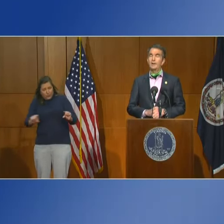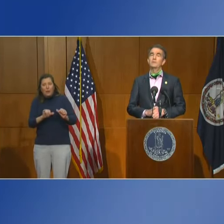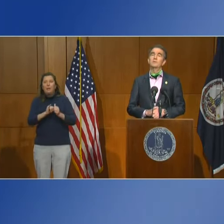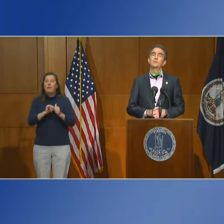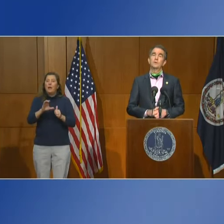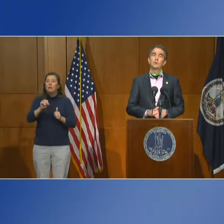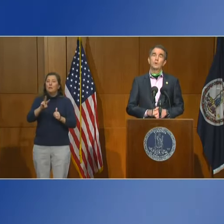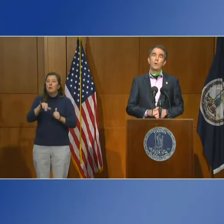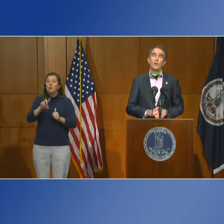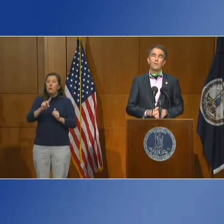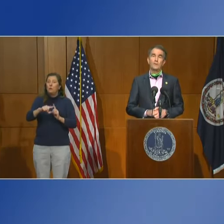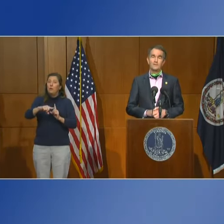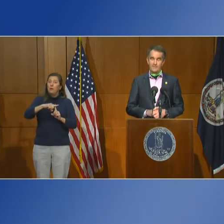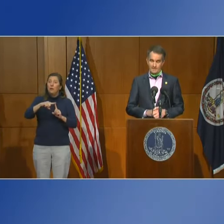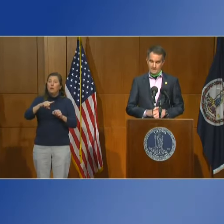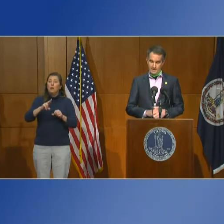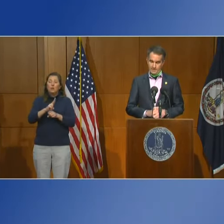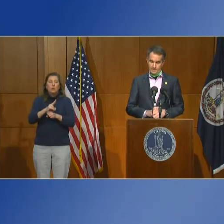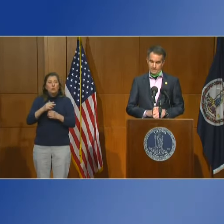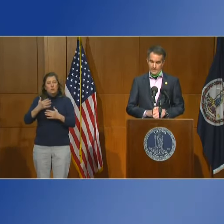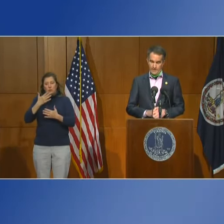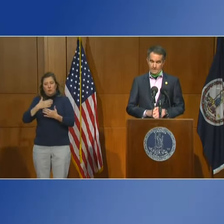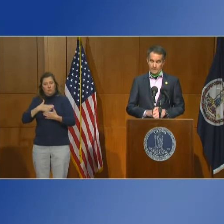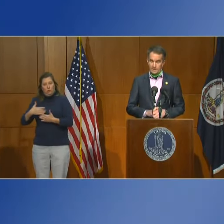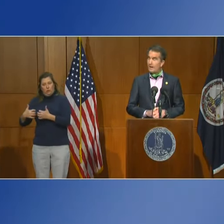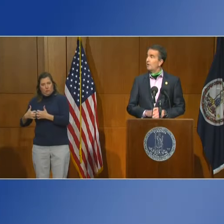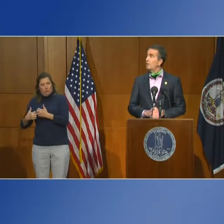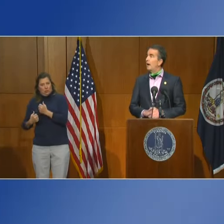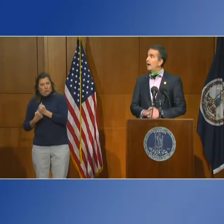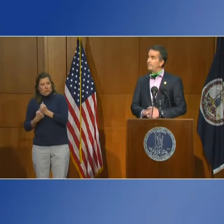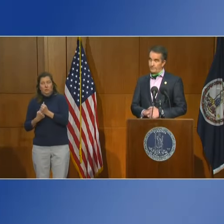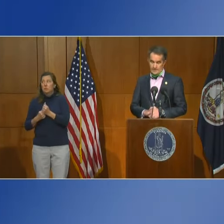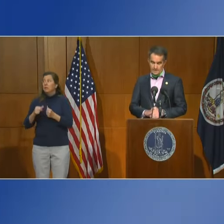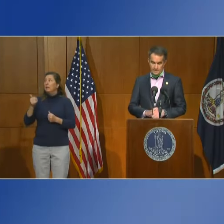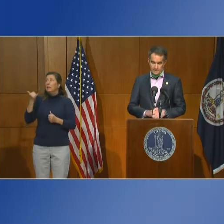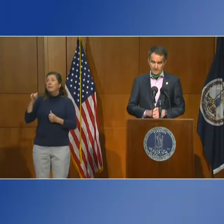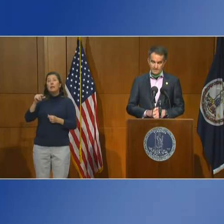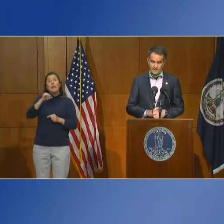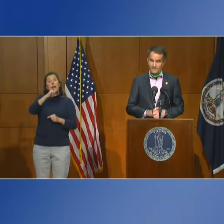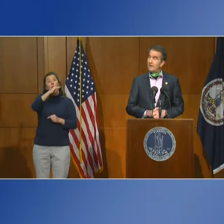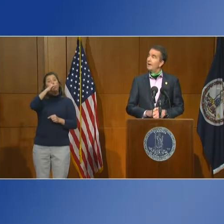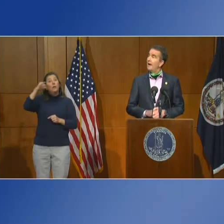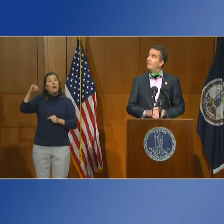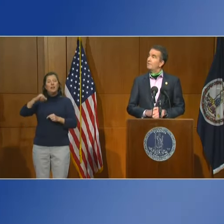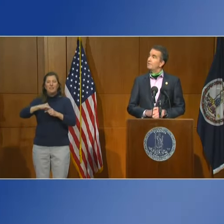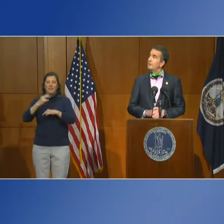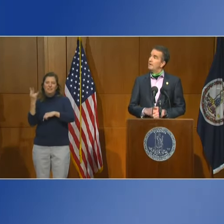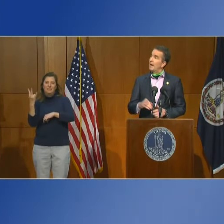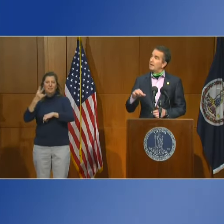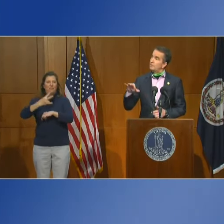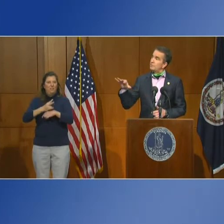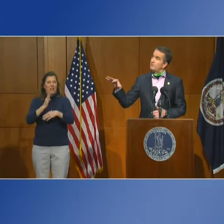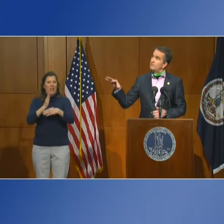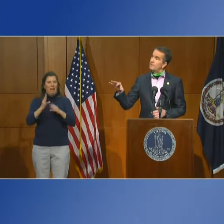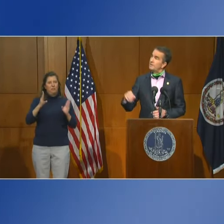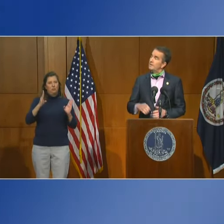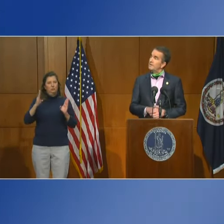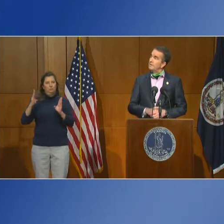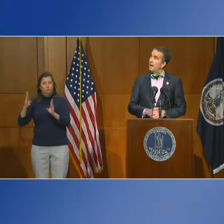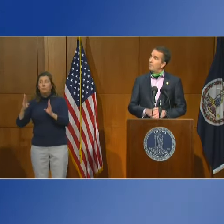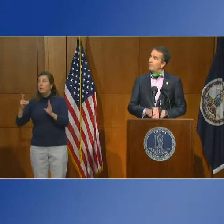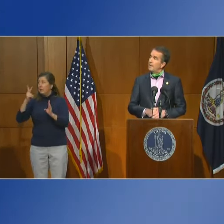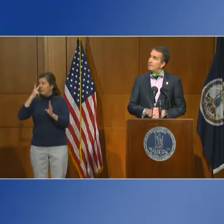COVID patients who are on ventilators. The yellow line is a 7-day average, and as you can